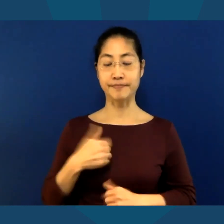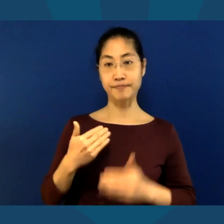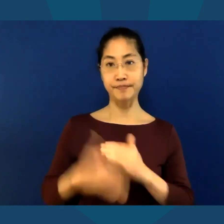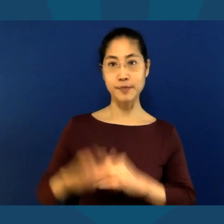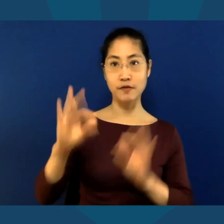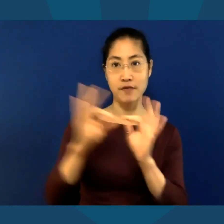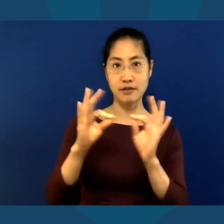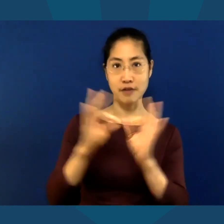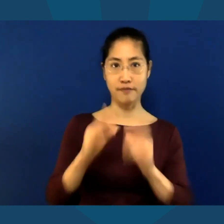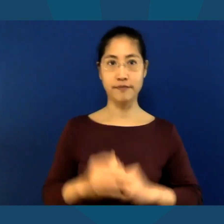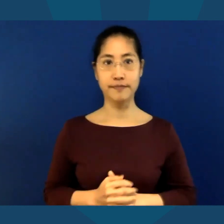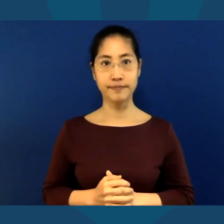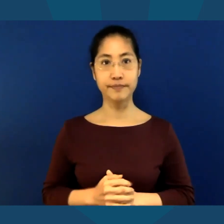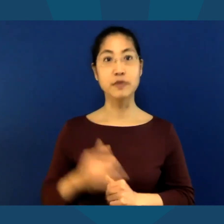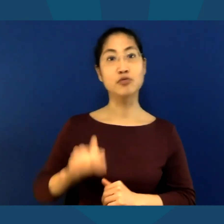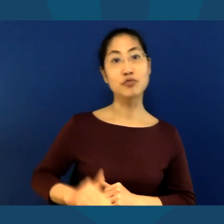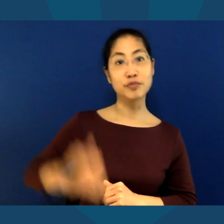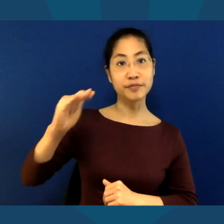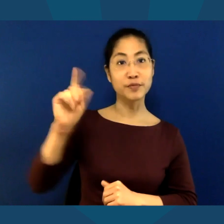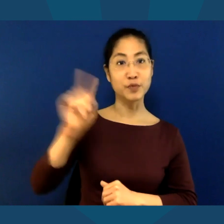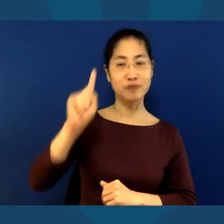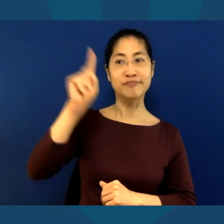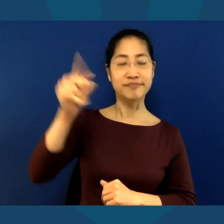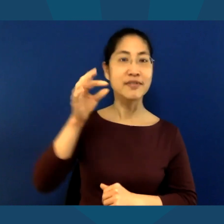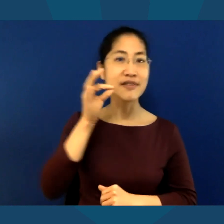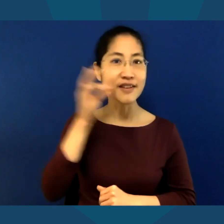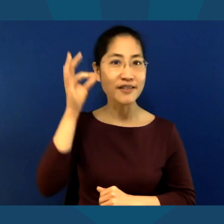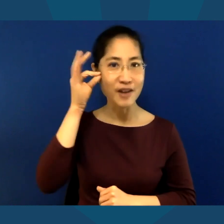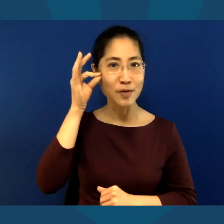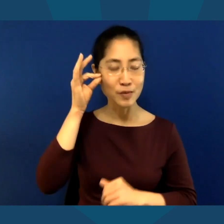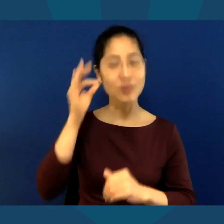Born in Flagstaff, Stephanie spent her childhood years